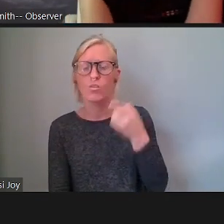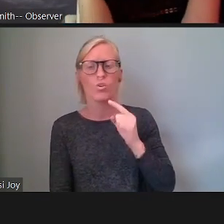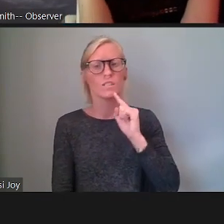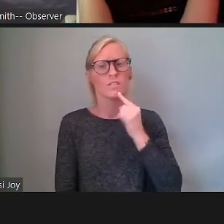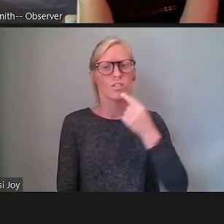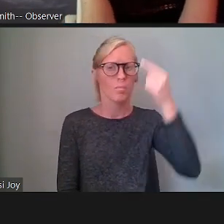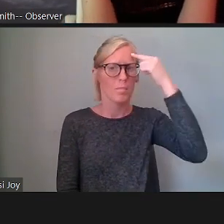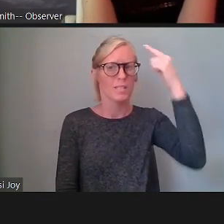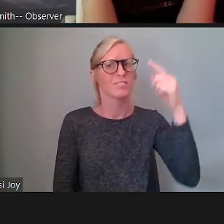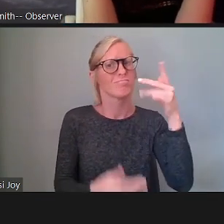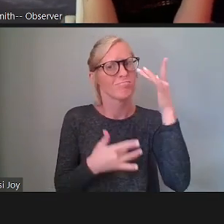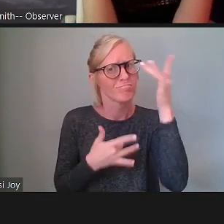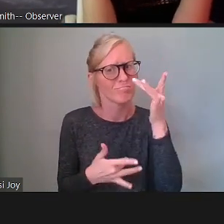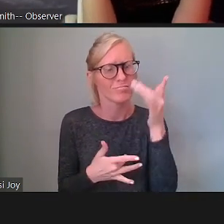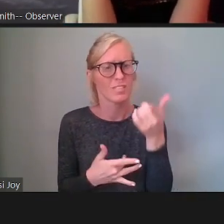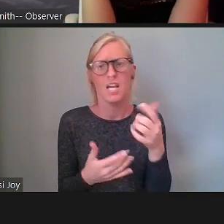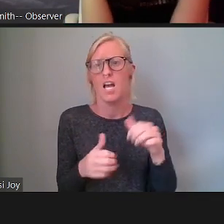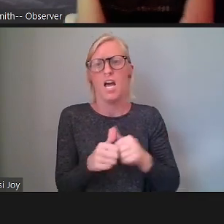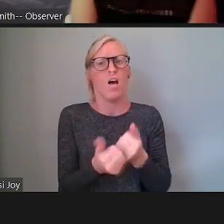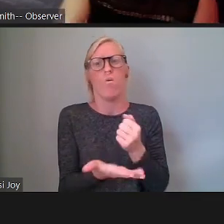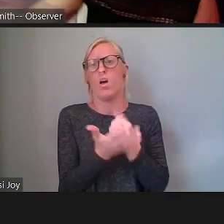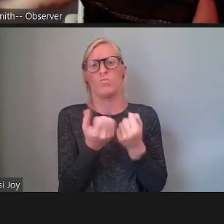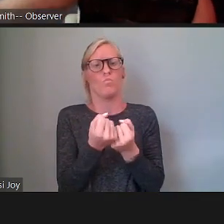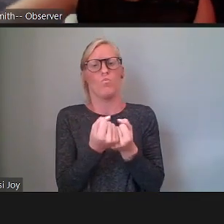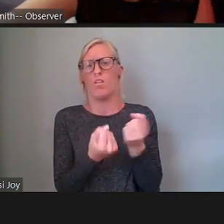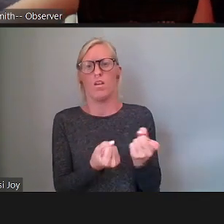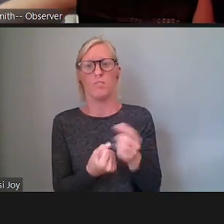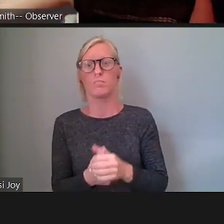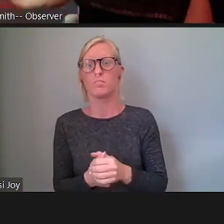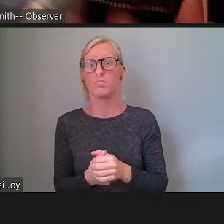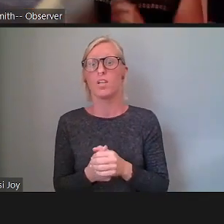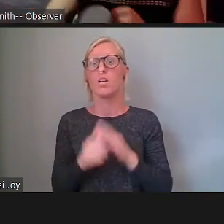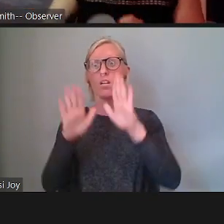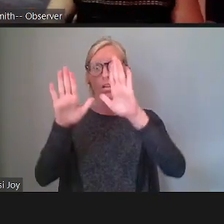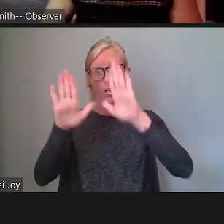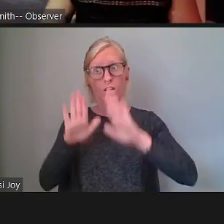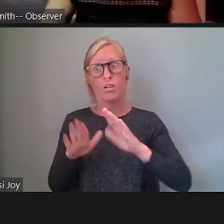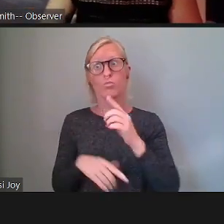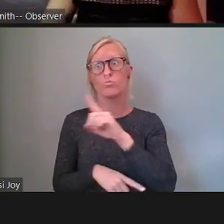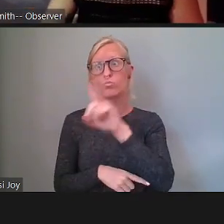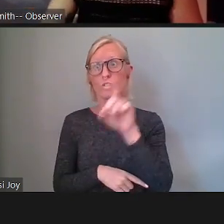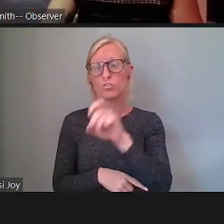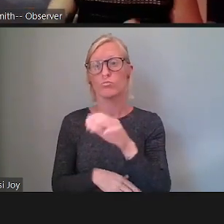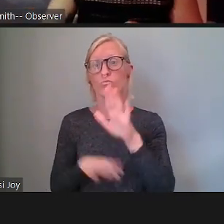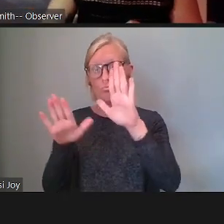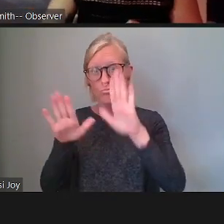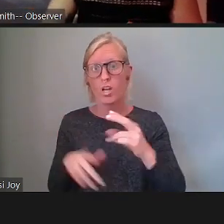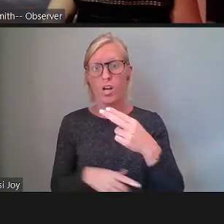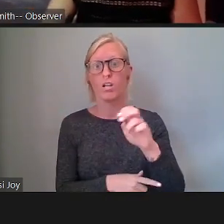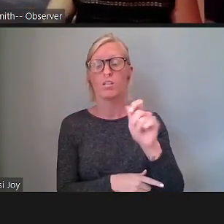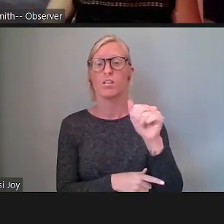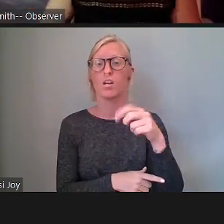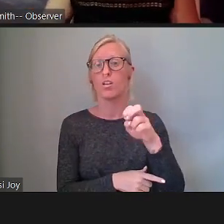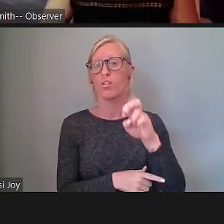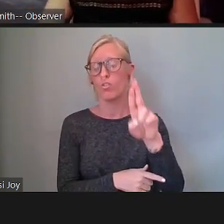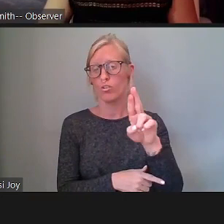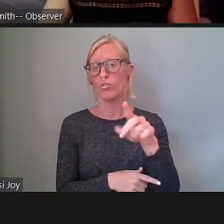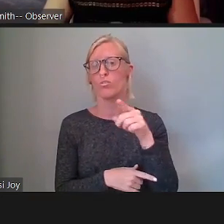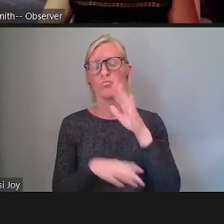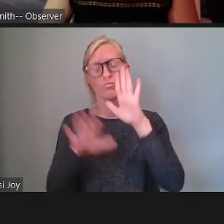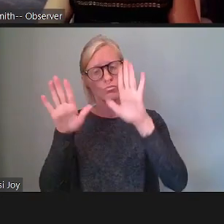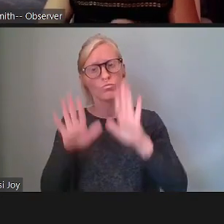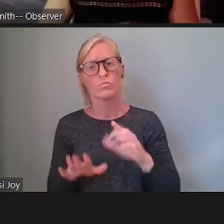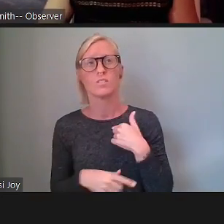Yeah, really nice question, Heather, about how do we best support people who are currently experiencing mental health